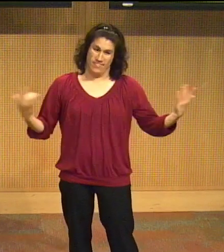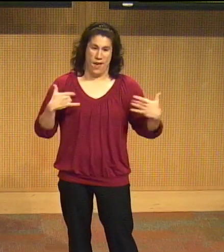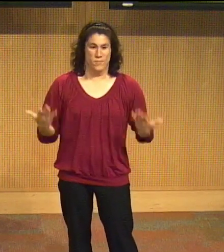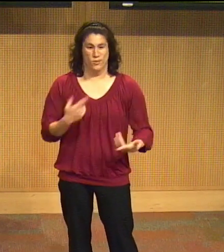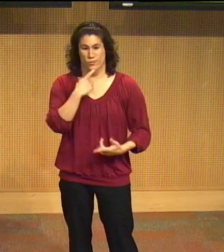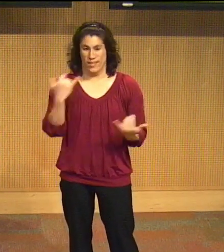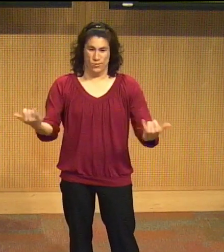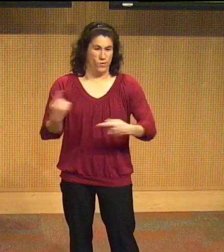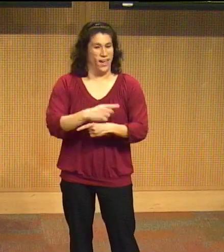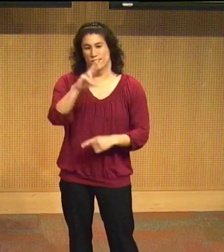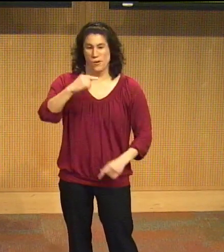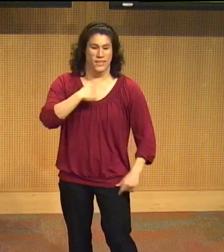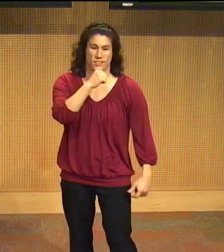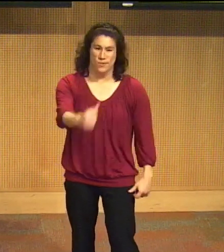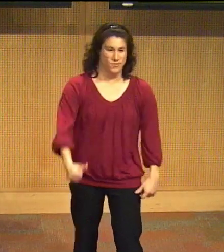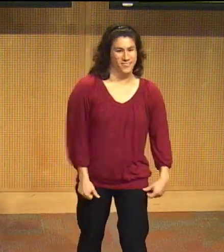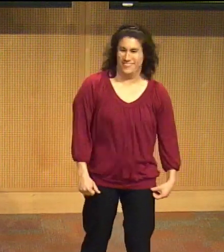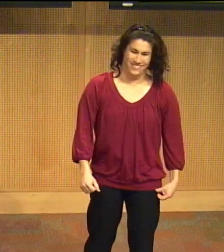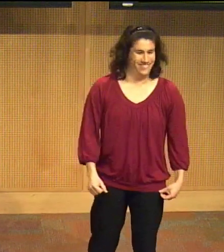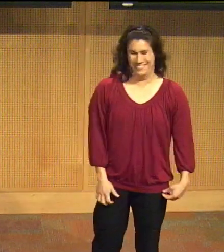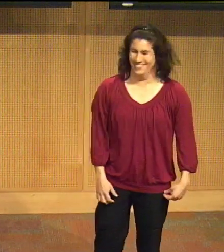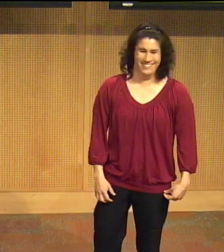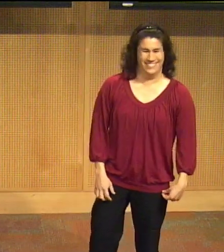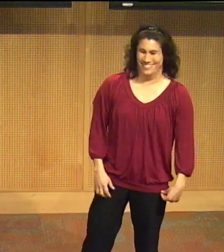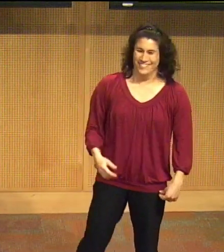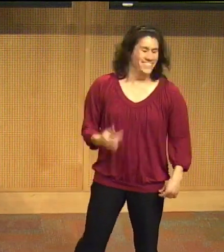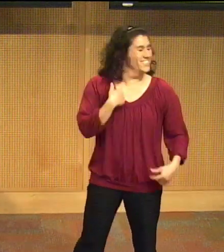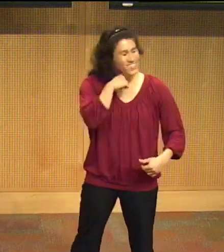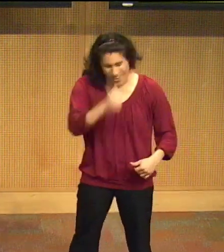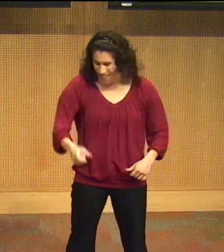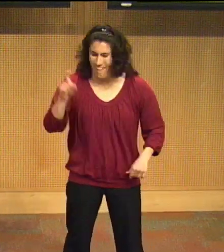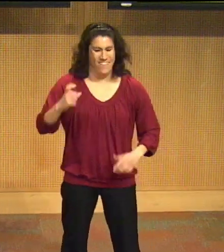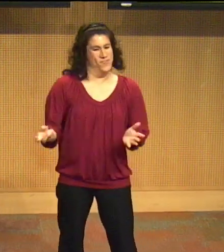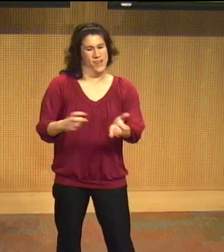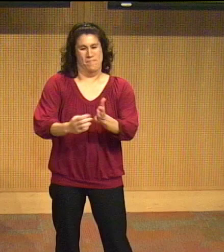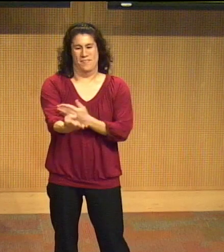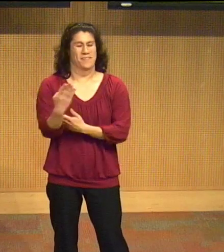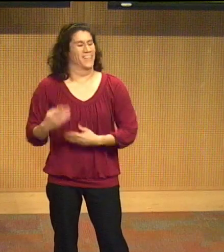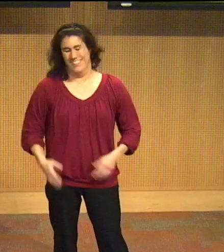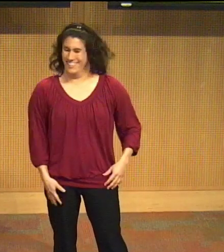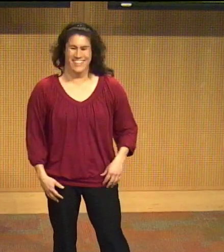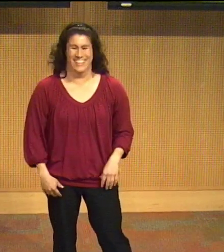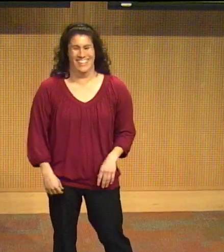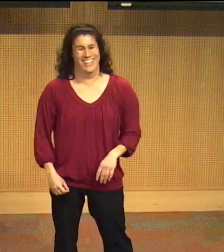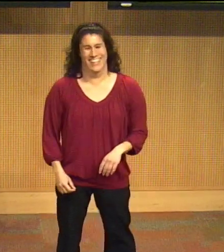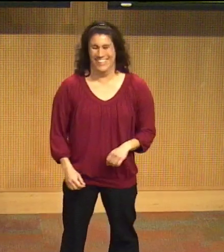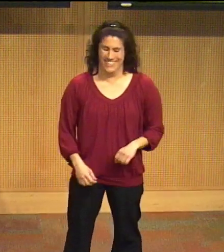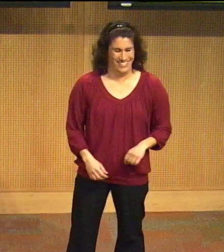day job. That's how it goes. And I said, nope, no, I don't. And I don't. I don't have to get up in the morning with my current job. It's